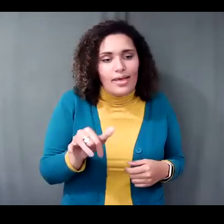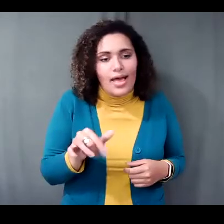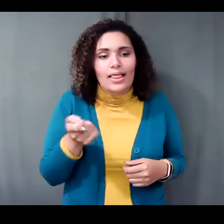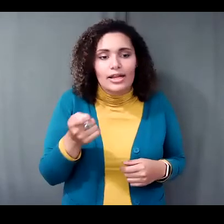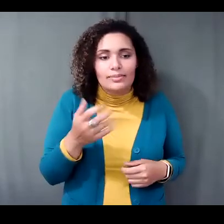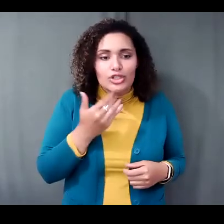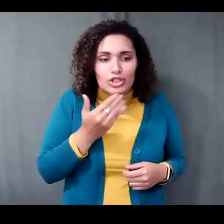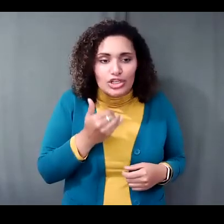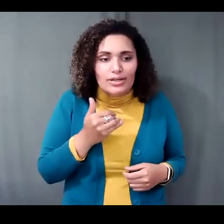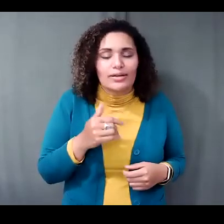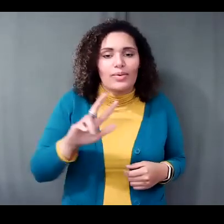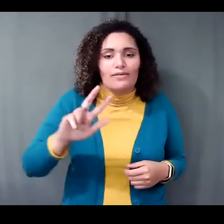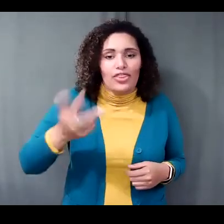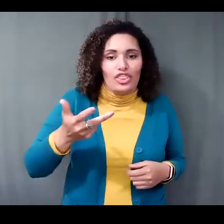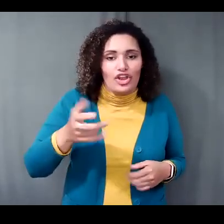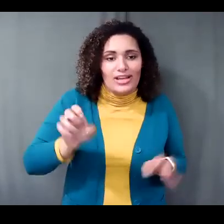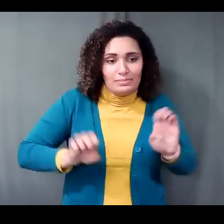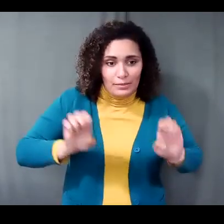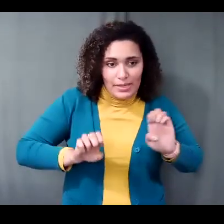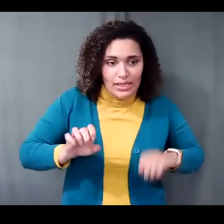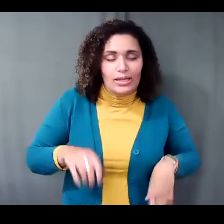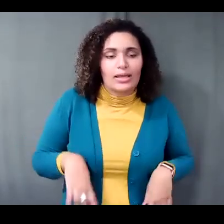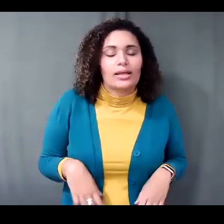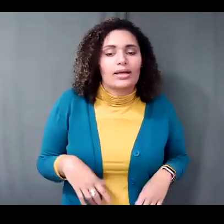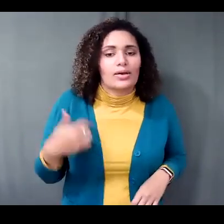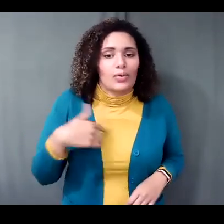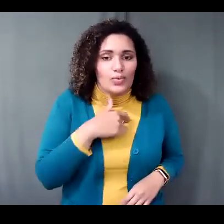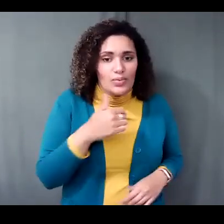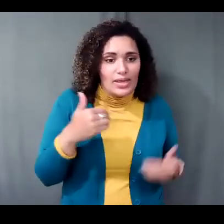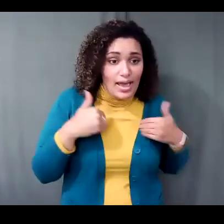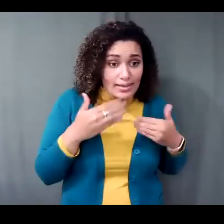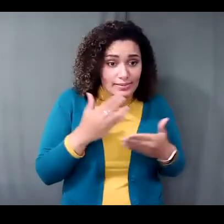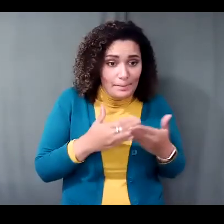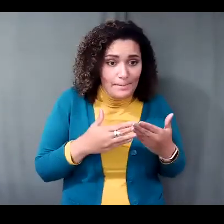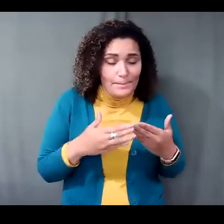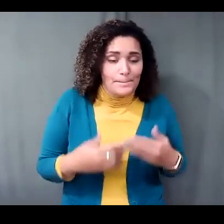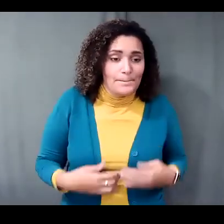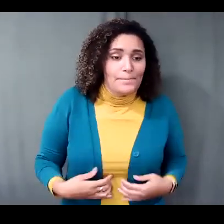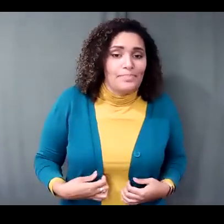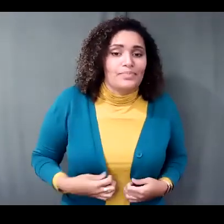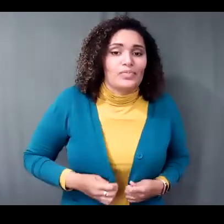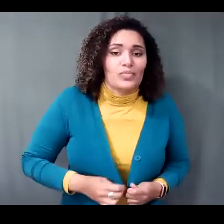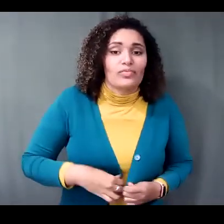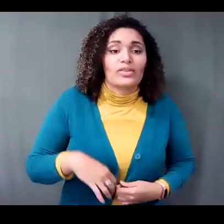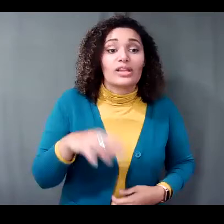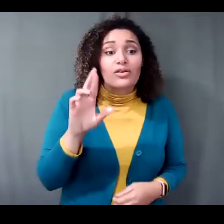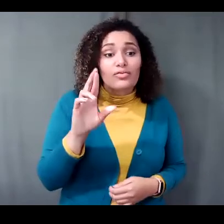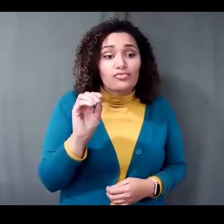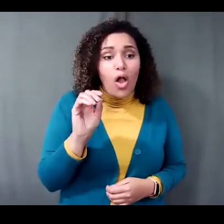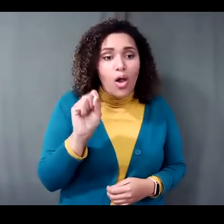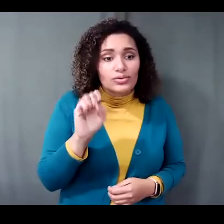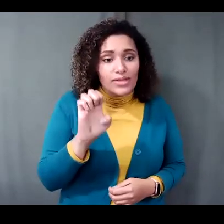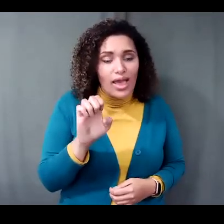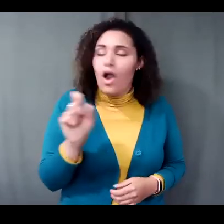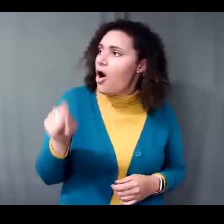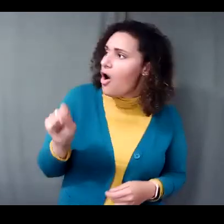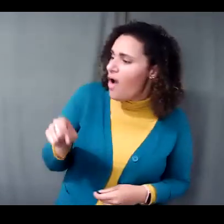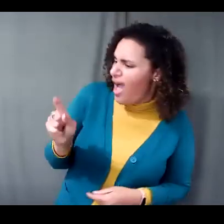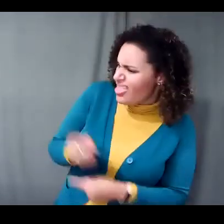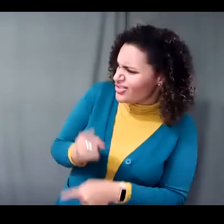so that's what we use, because we don't, that is neutral, has no flavor at all. And so we can put that in, we